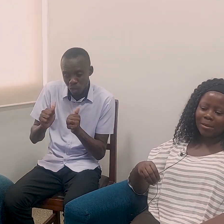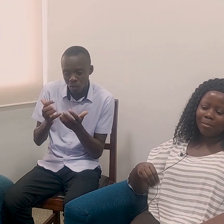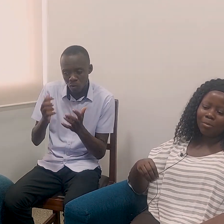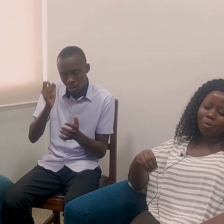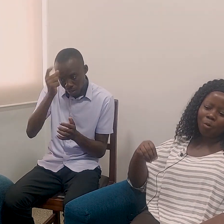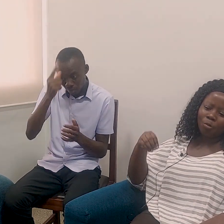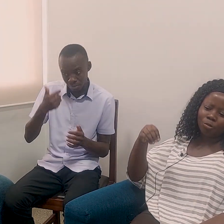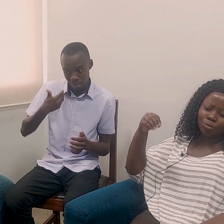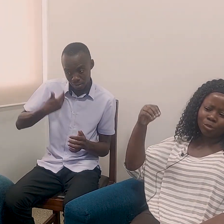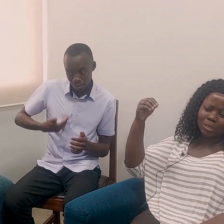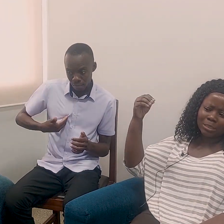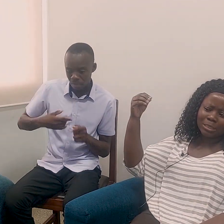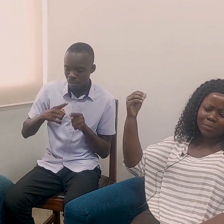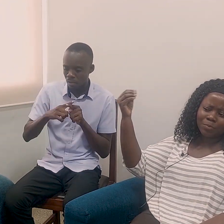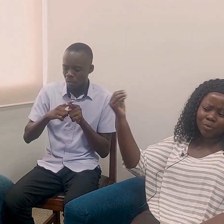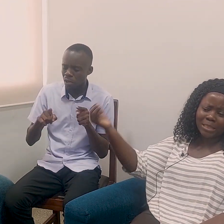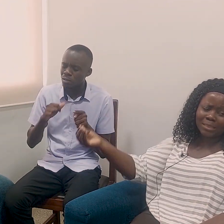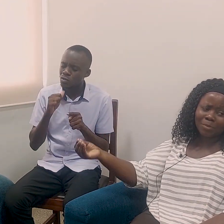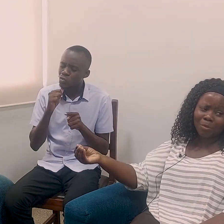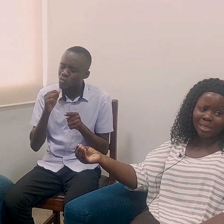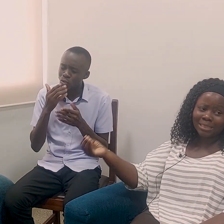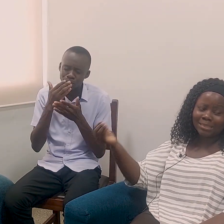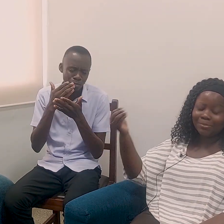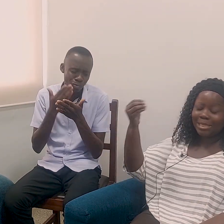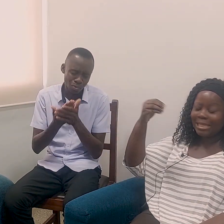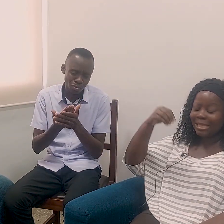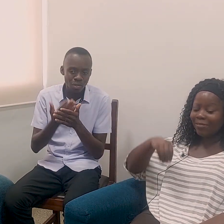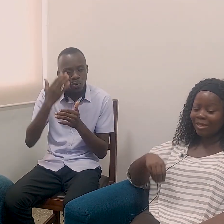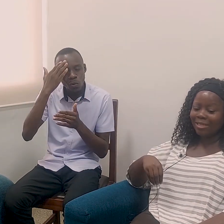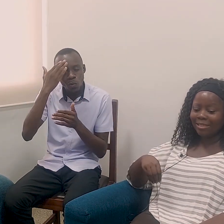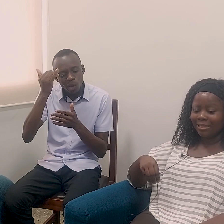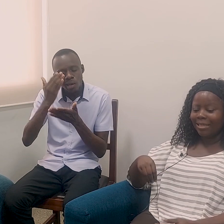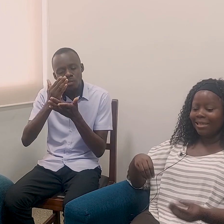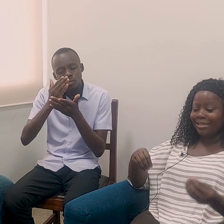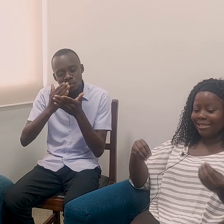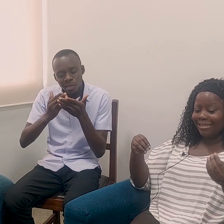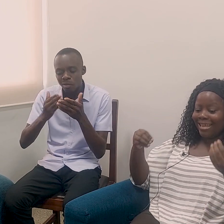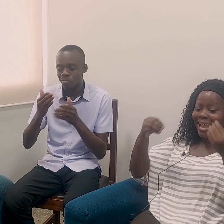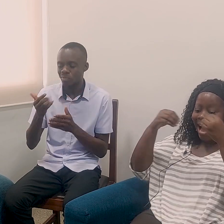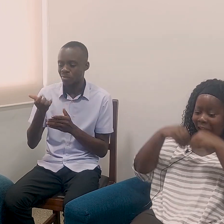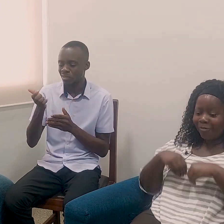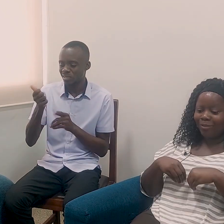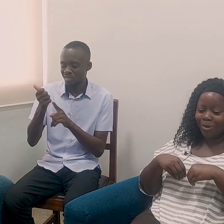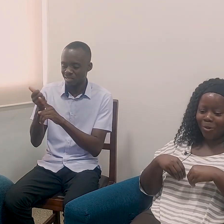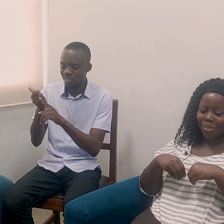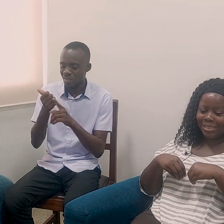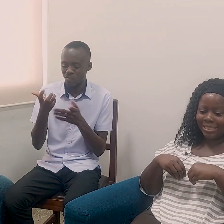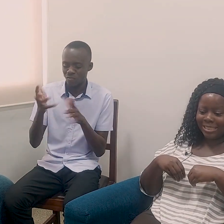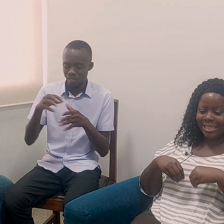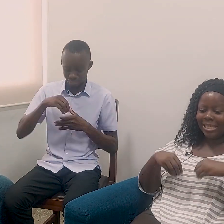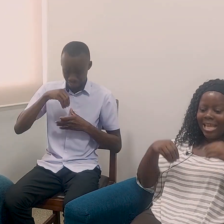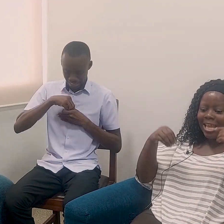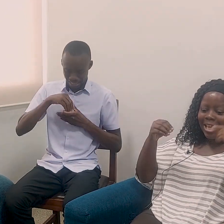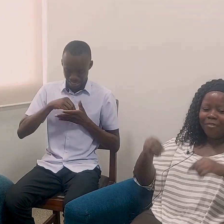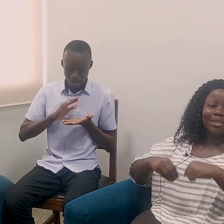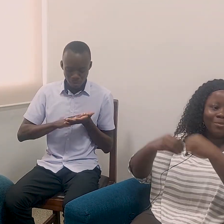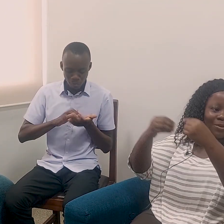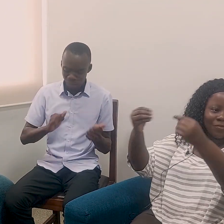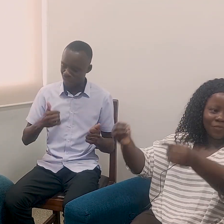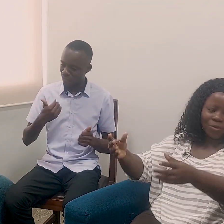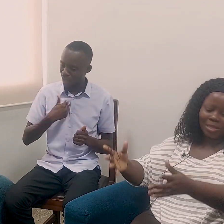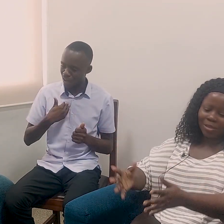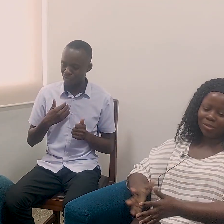then some go through depressed moments believing they have the condition